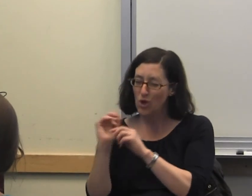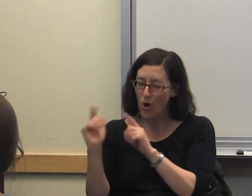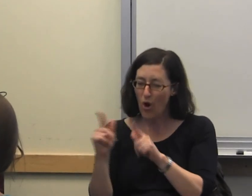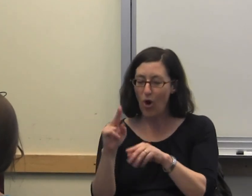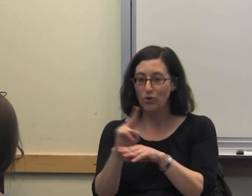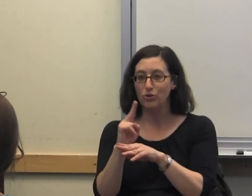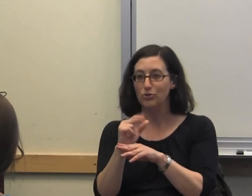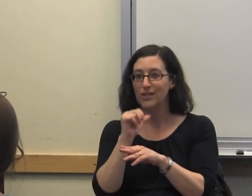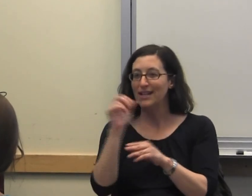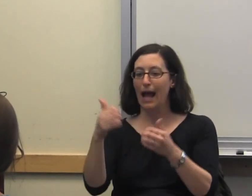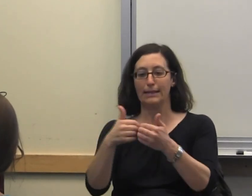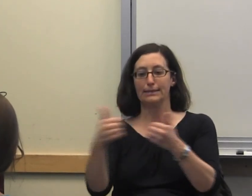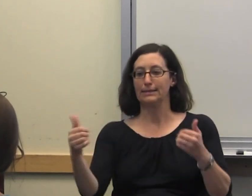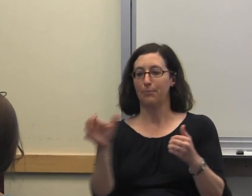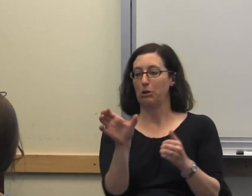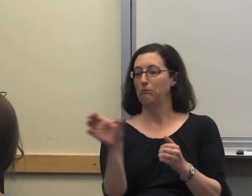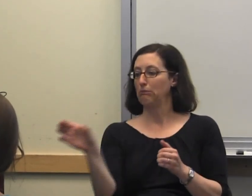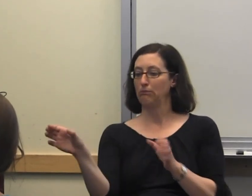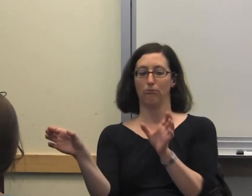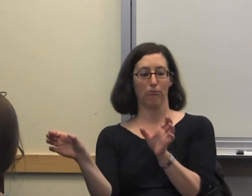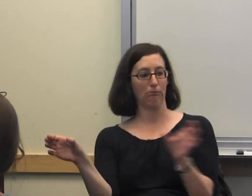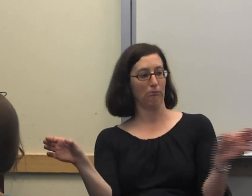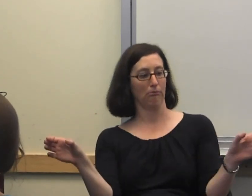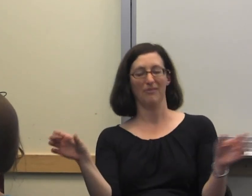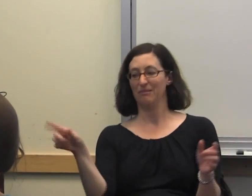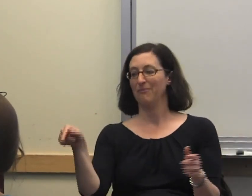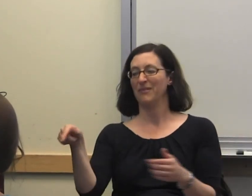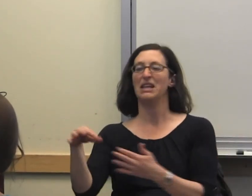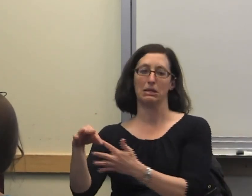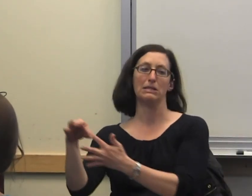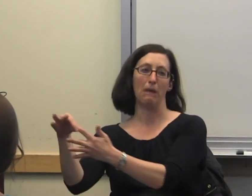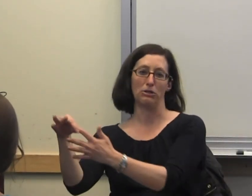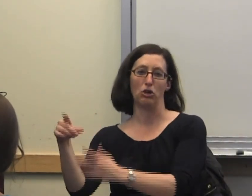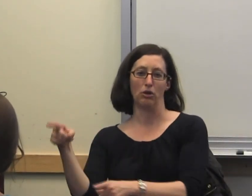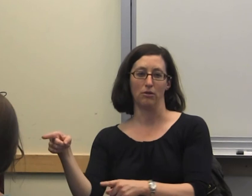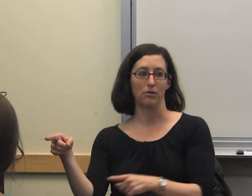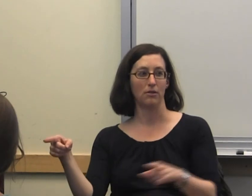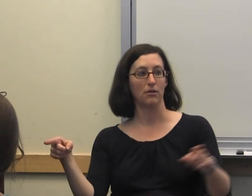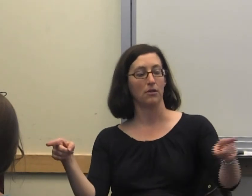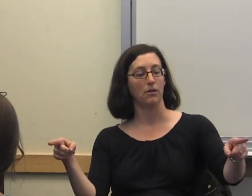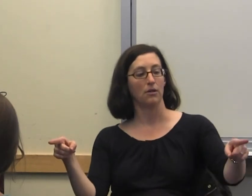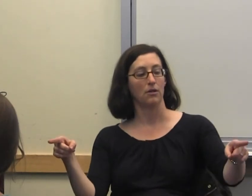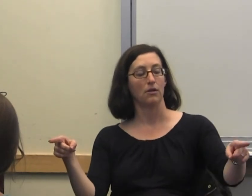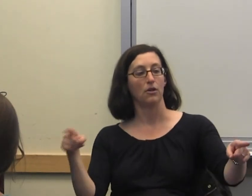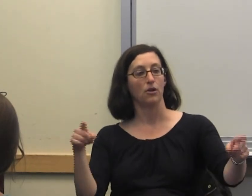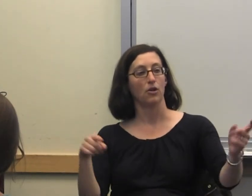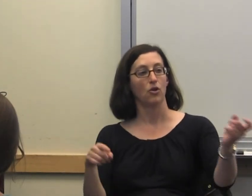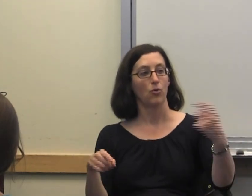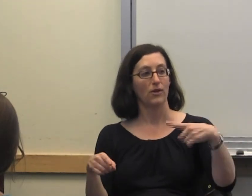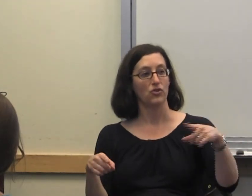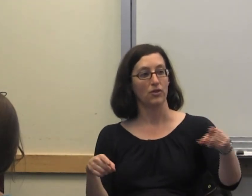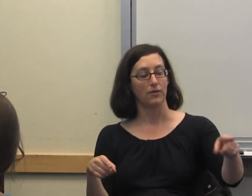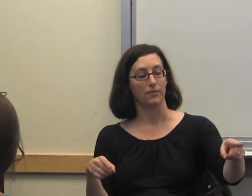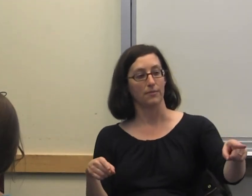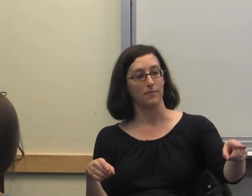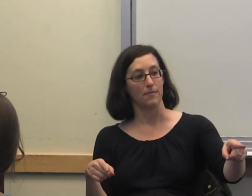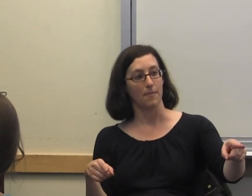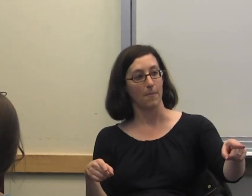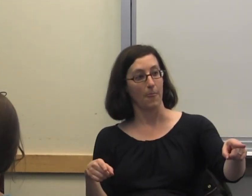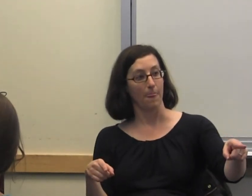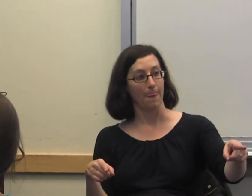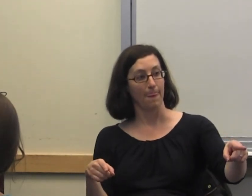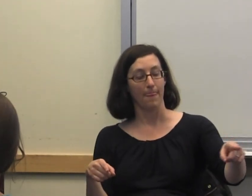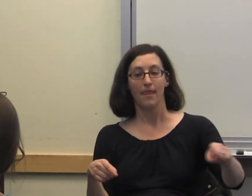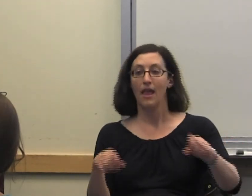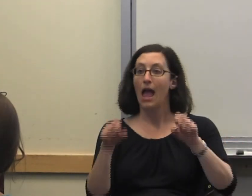having a walled garden or a separate or special version for some users. Good question about that. Can that be done when